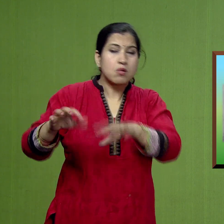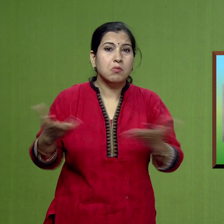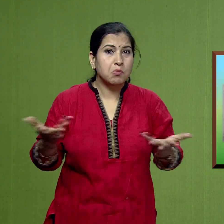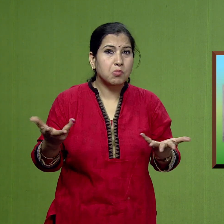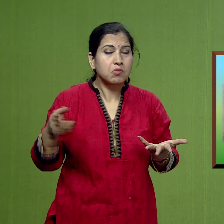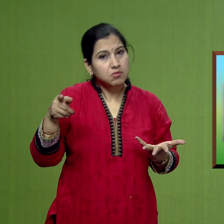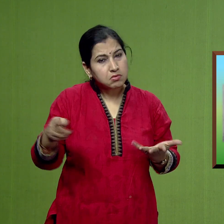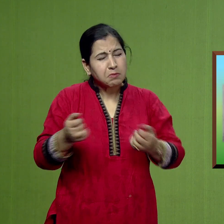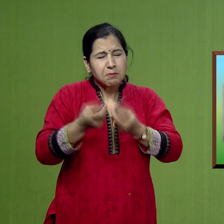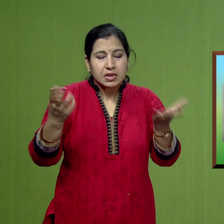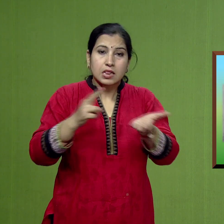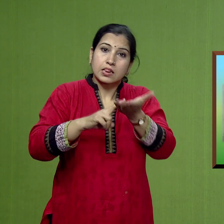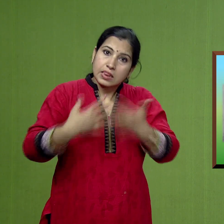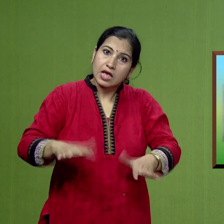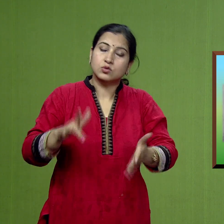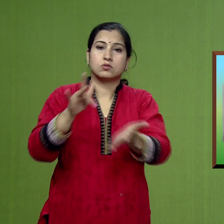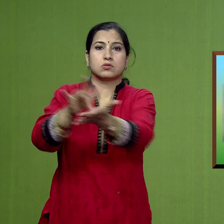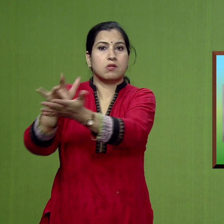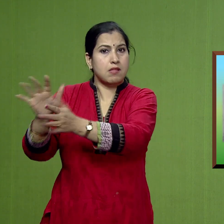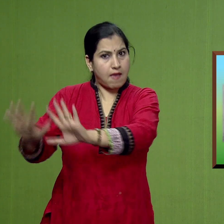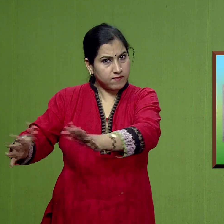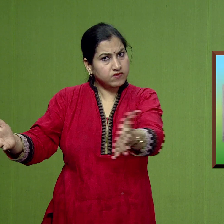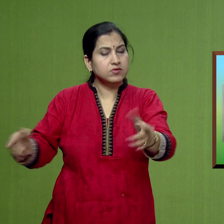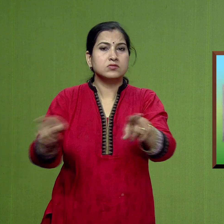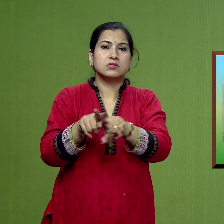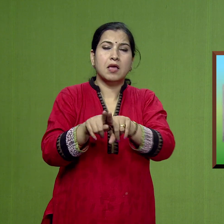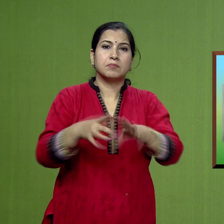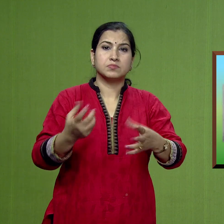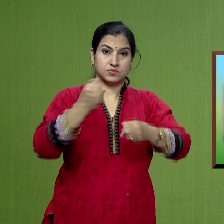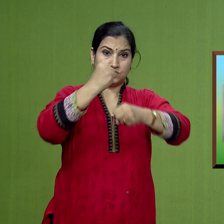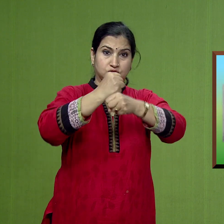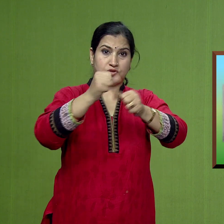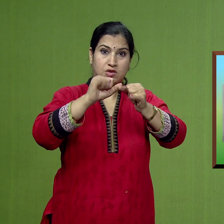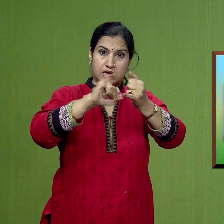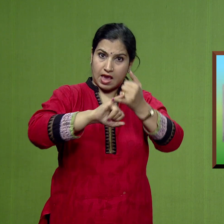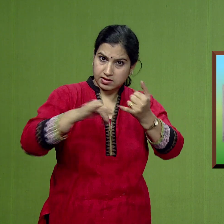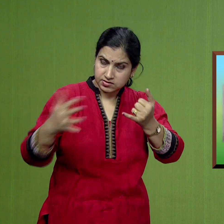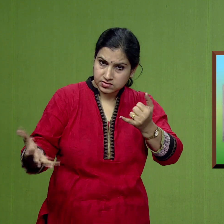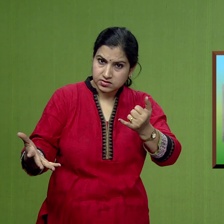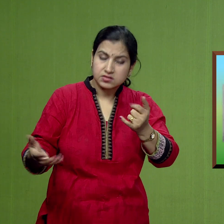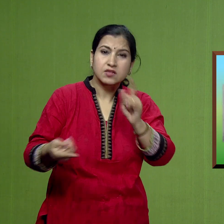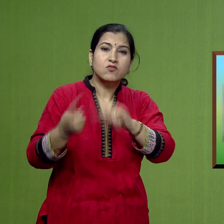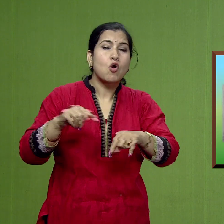there are some natural sources of pollutions too, like gas emitting from